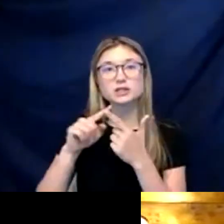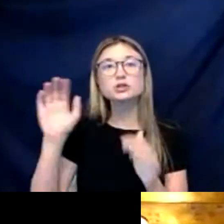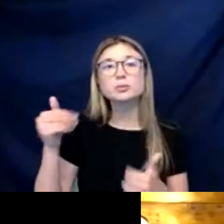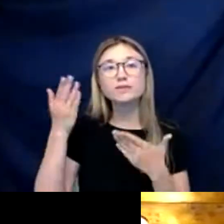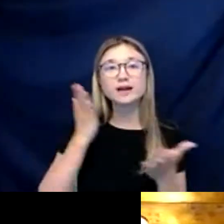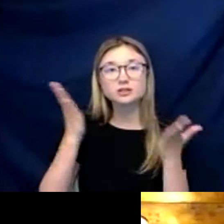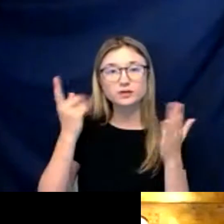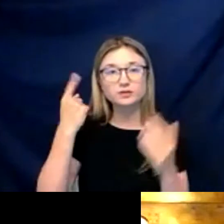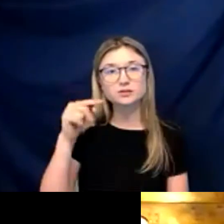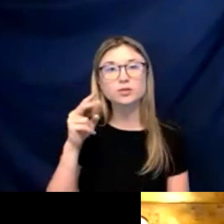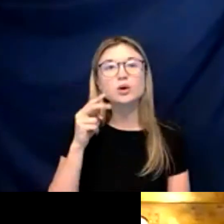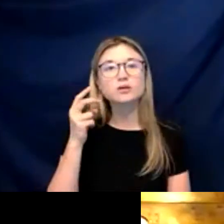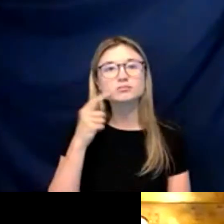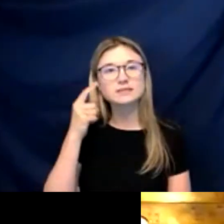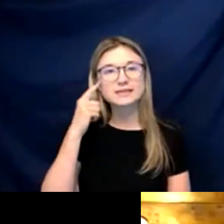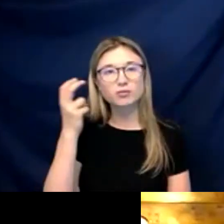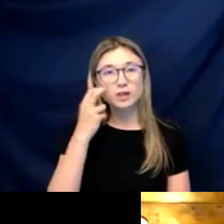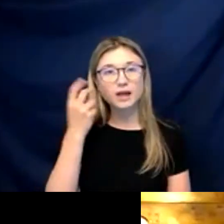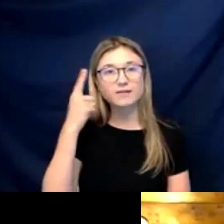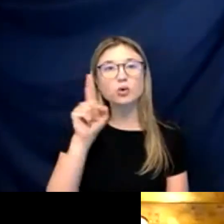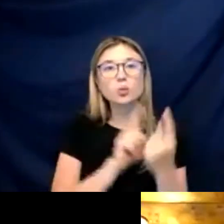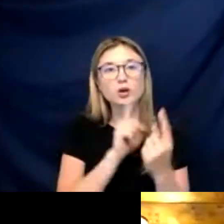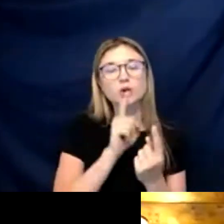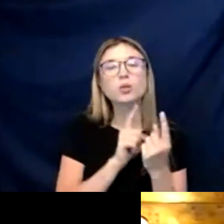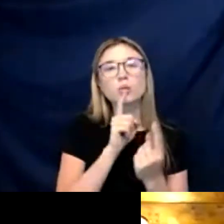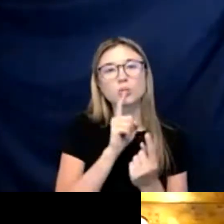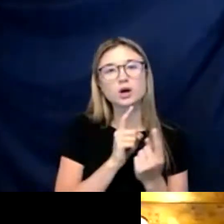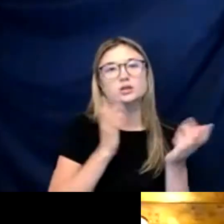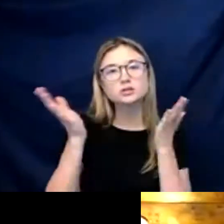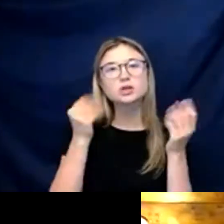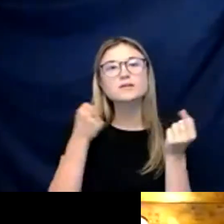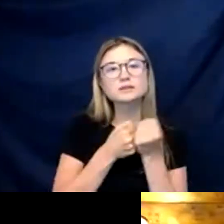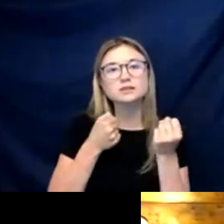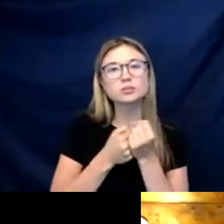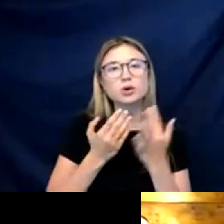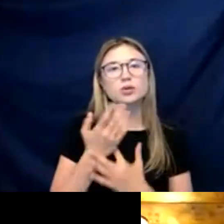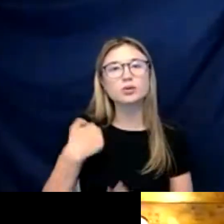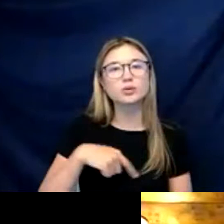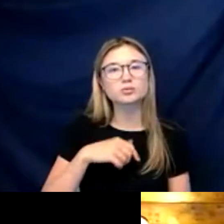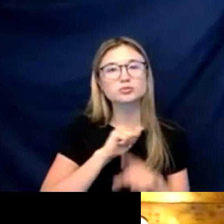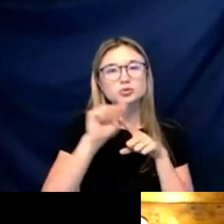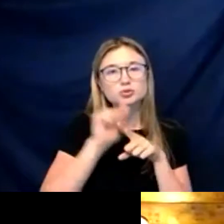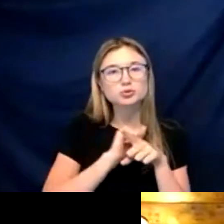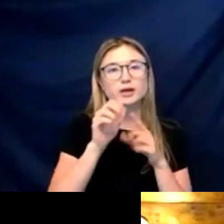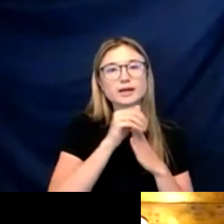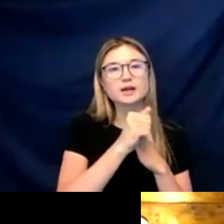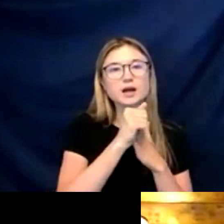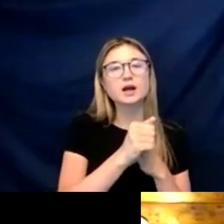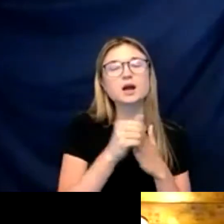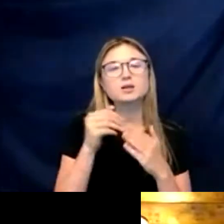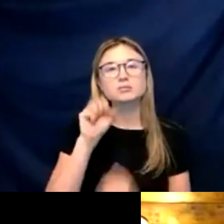deafblind, for one-on-one service support through trained guides, support service